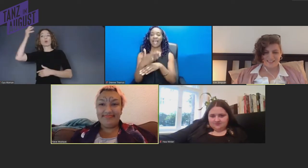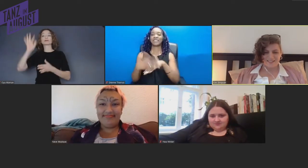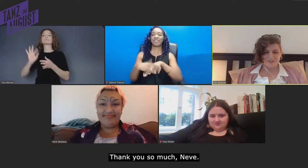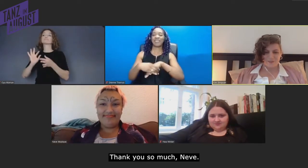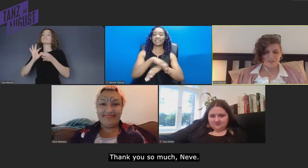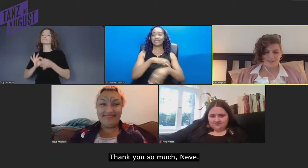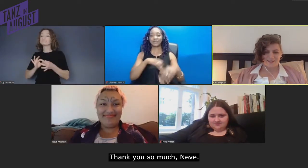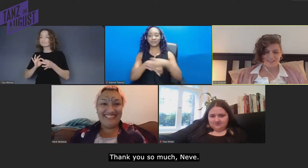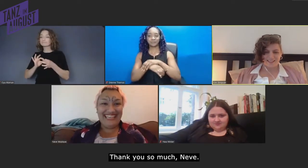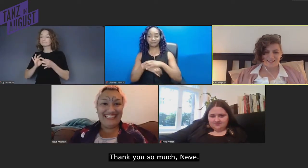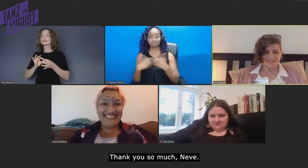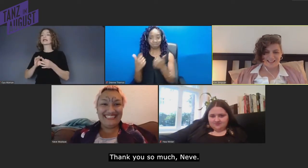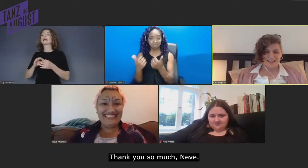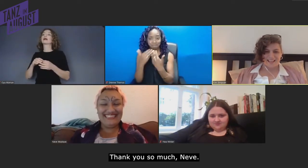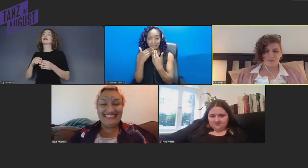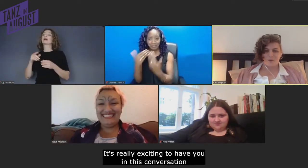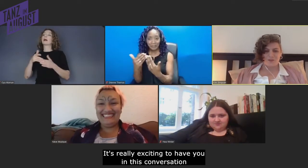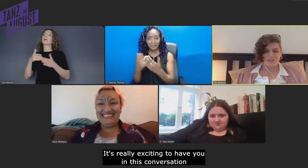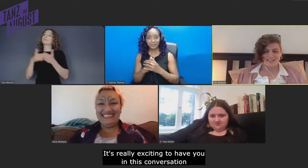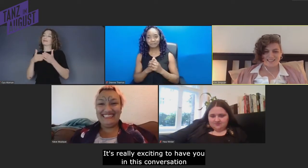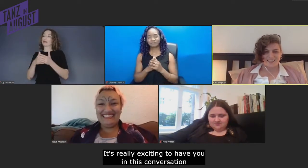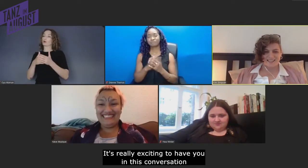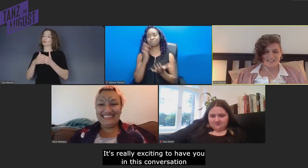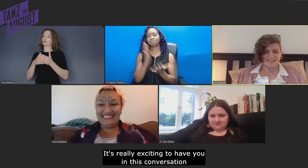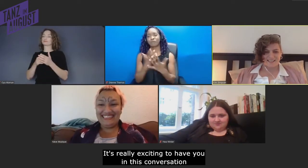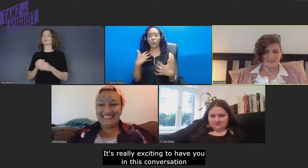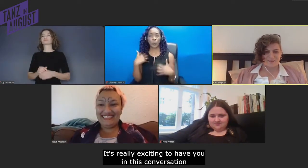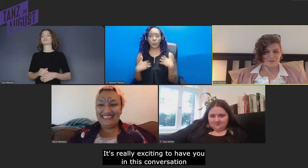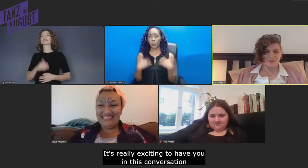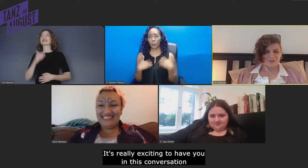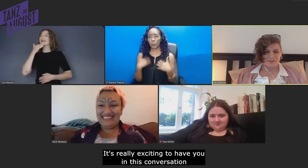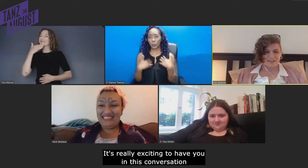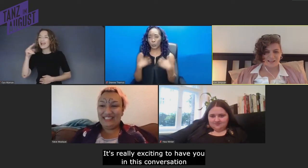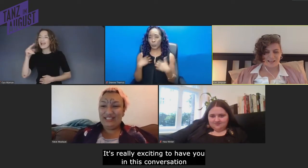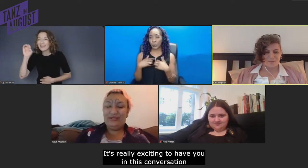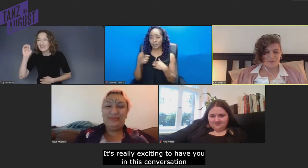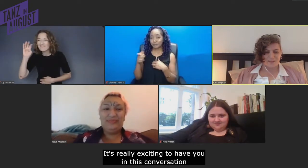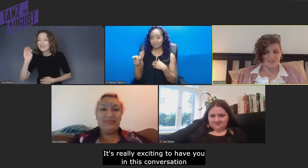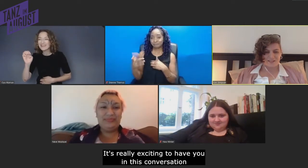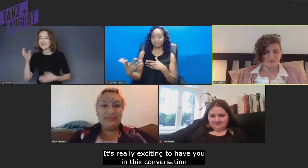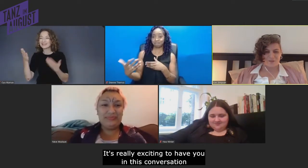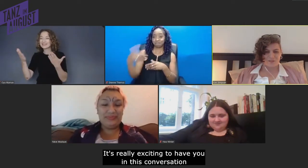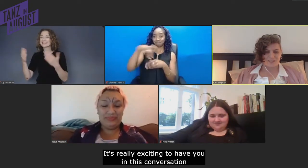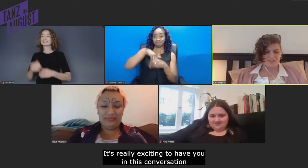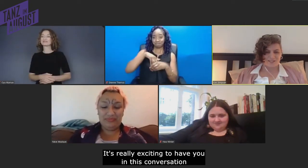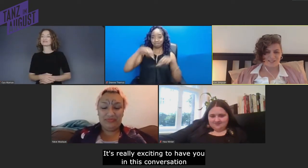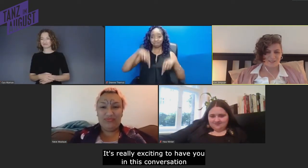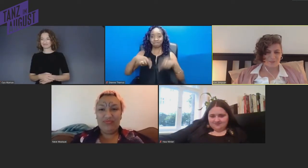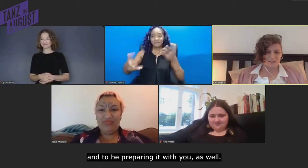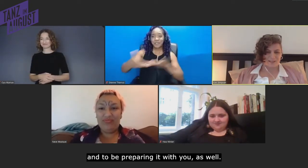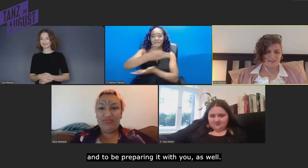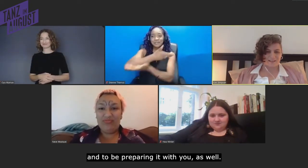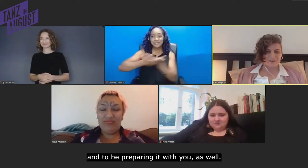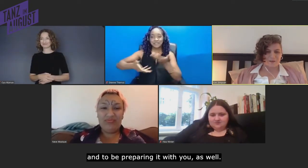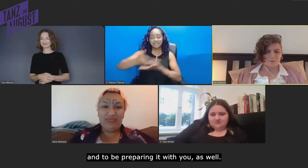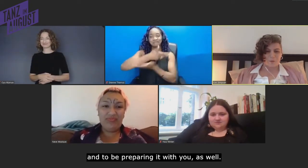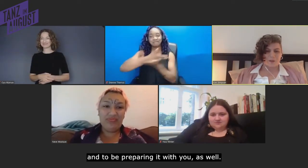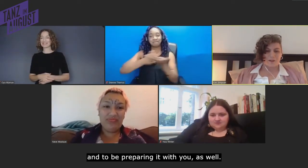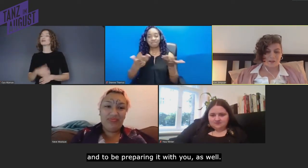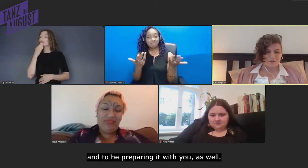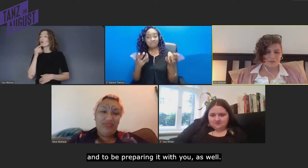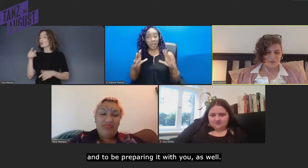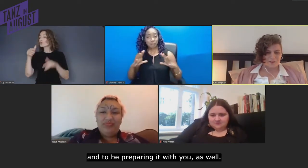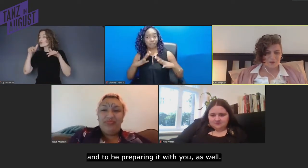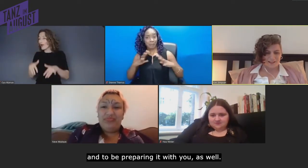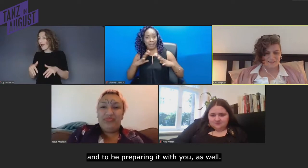Thank you so much, Neve. It's been really exciting to have you in this conversation and to be preparing